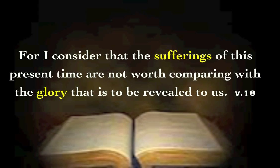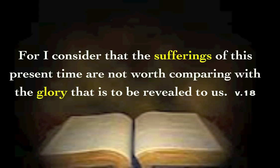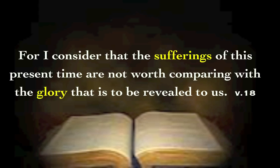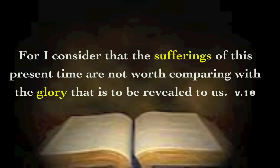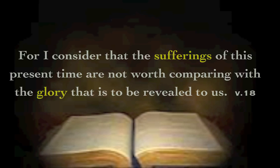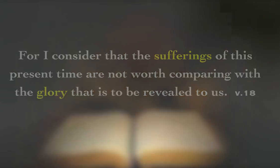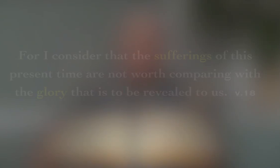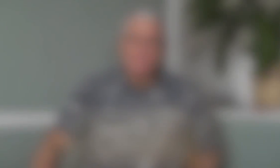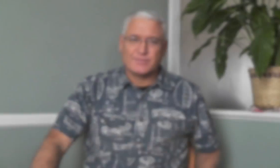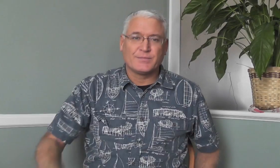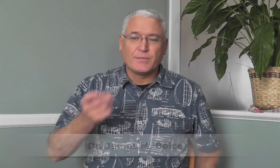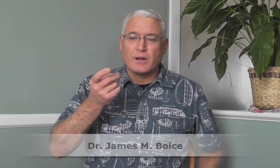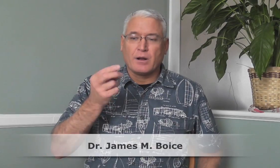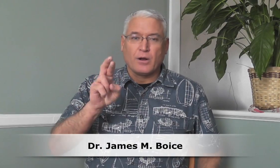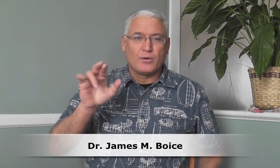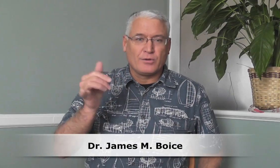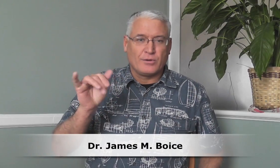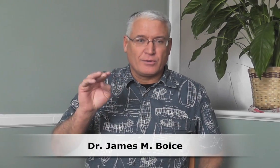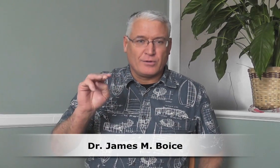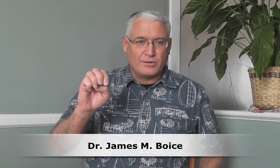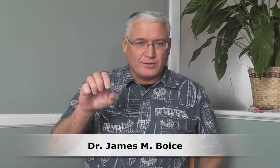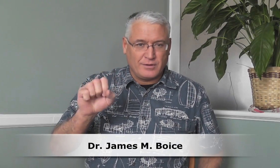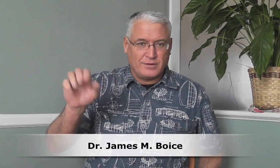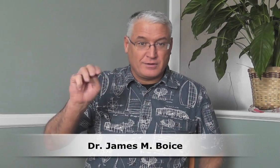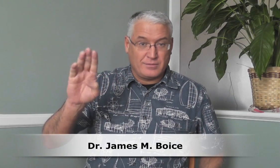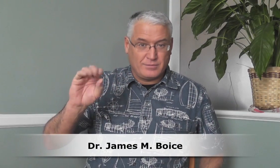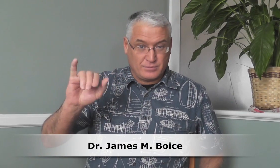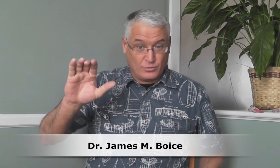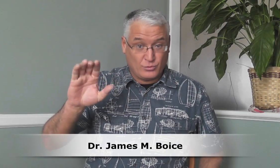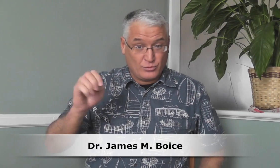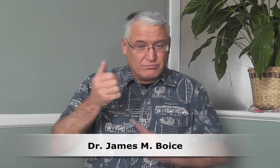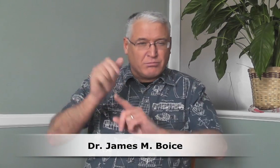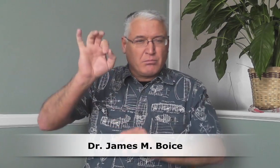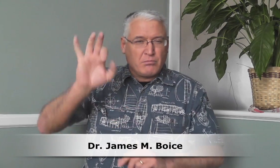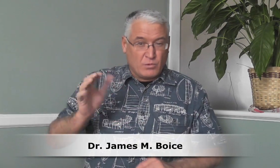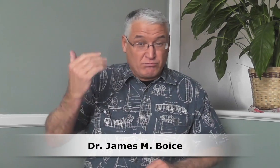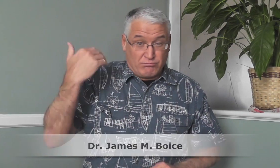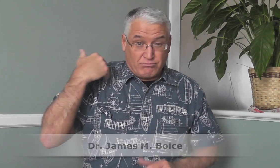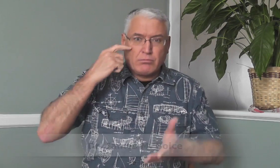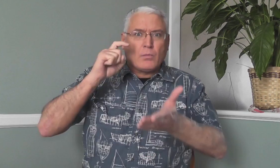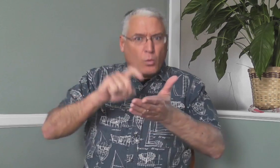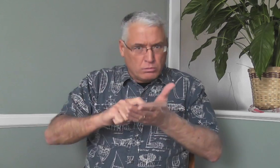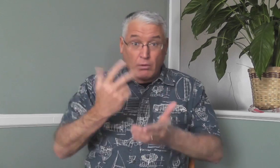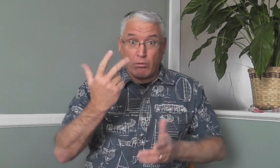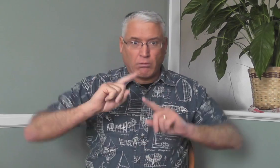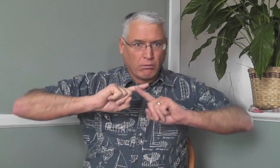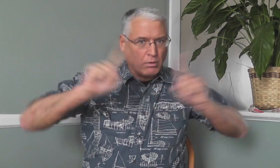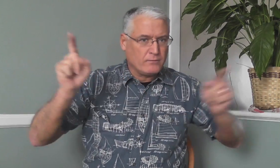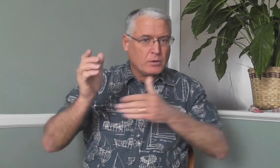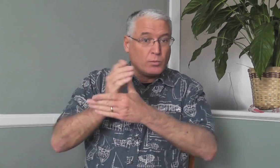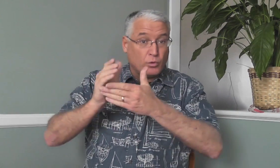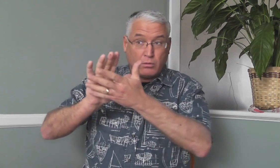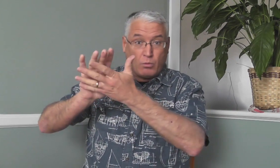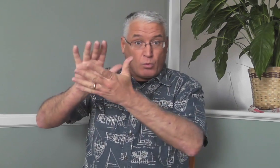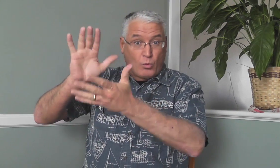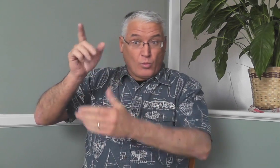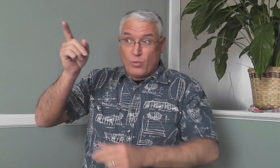be revealed to us. Dr. James M. Boyce, he's pastor, and he noticed three different